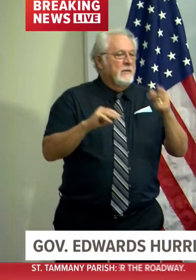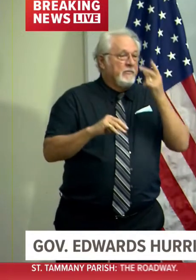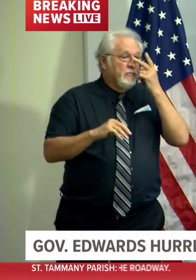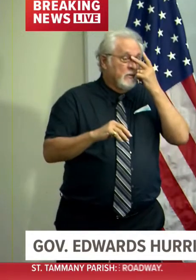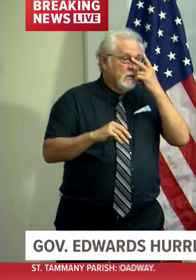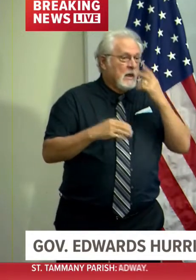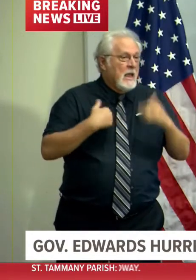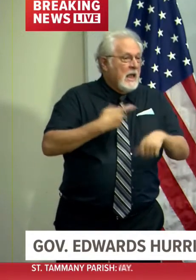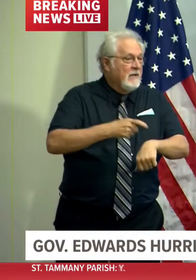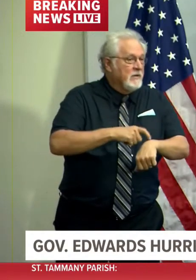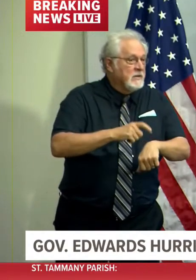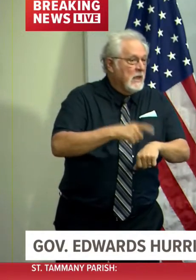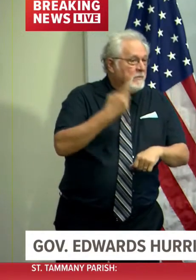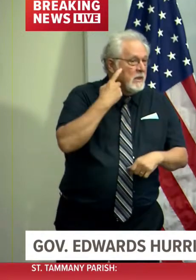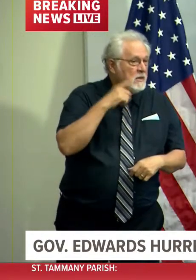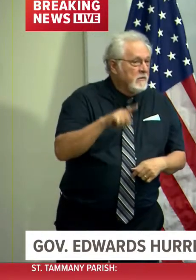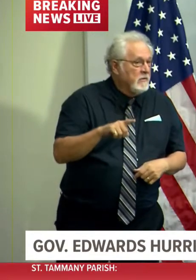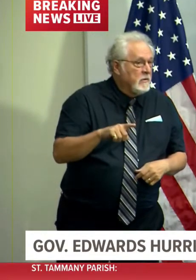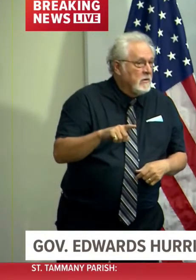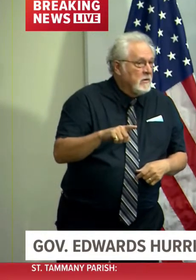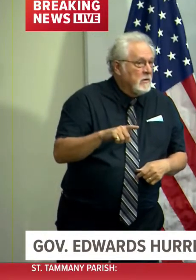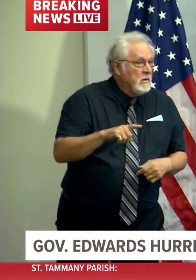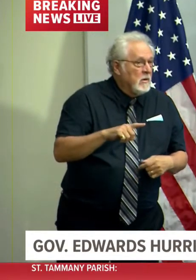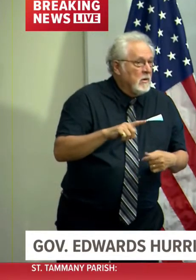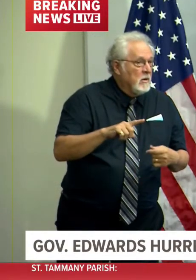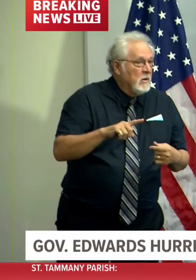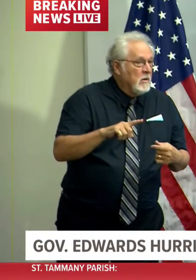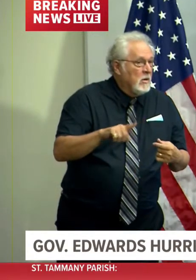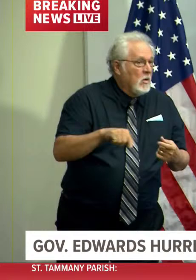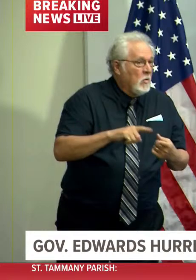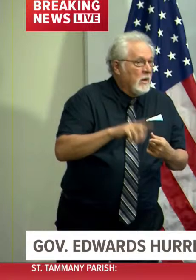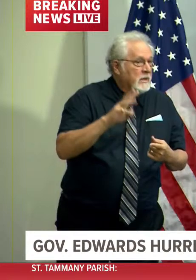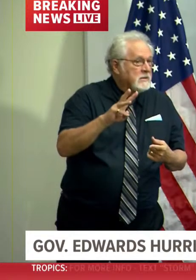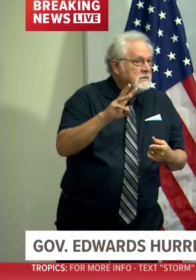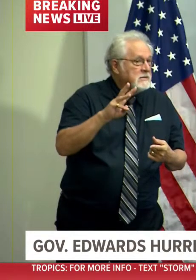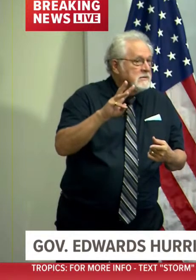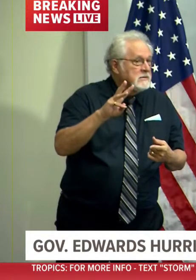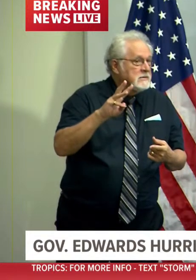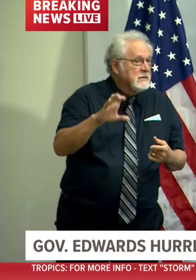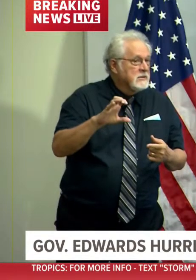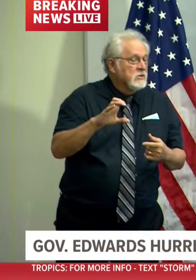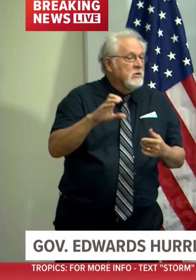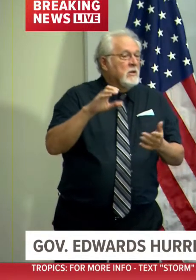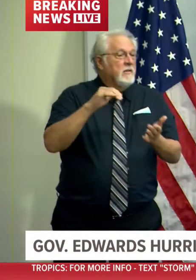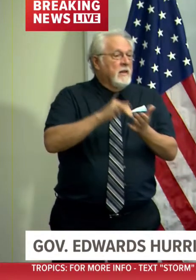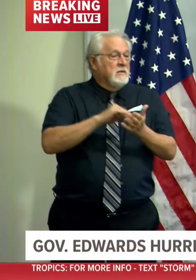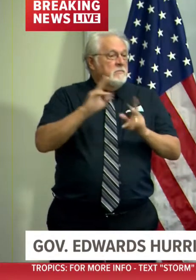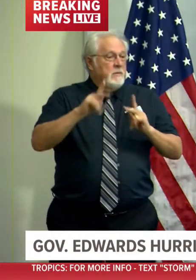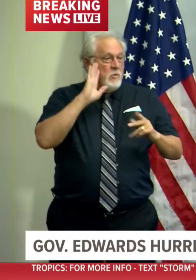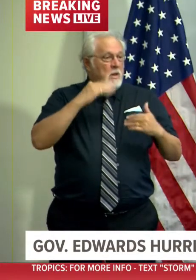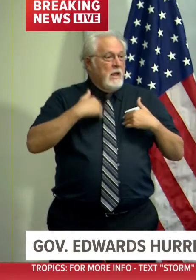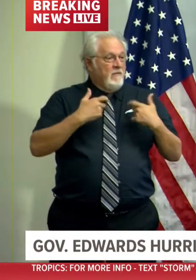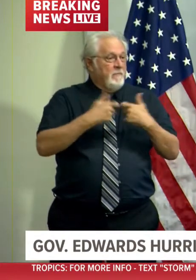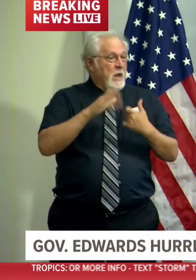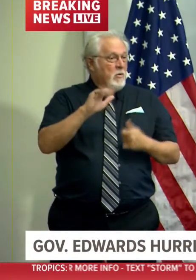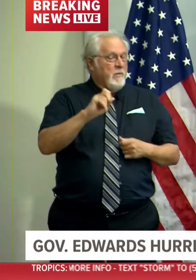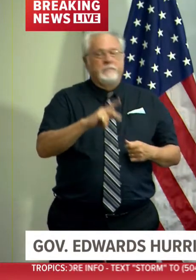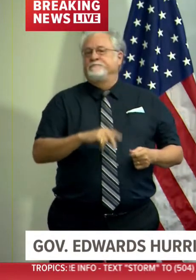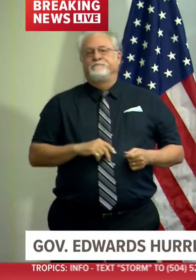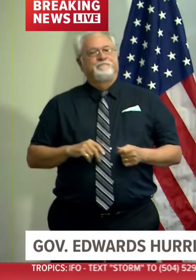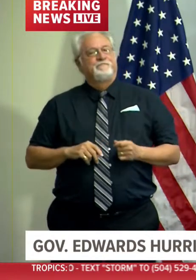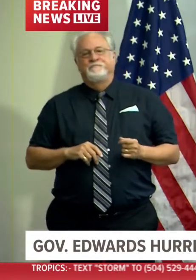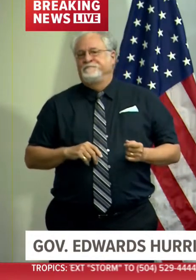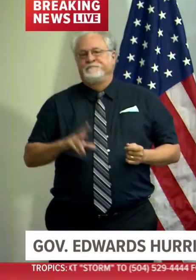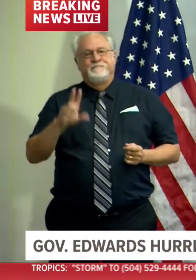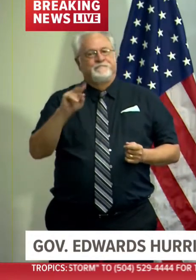Governor, do you have a timeline for when all 600,000 homes that have power restored? Yeah, we